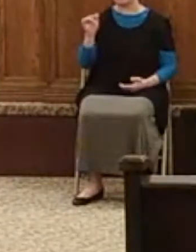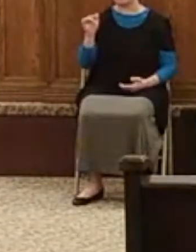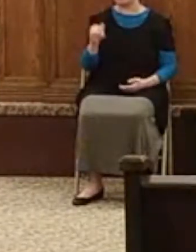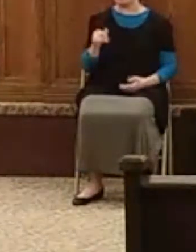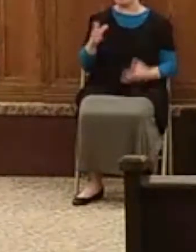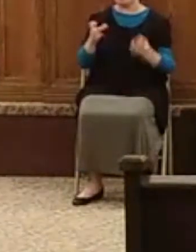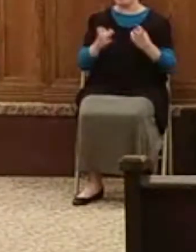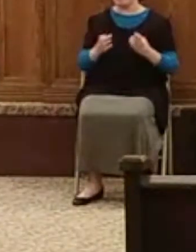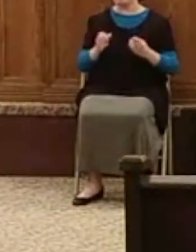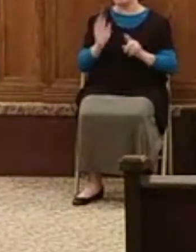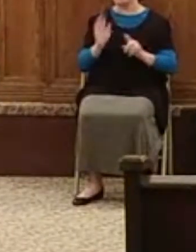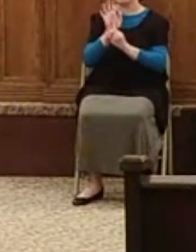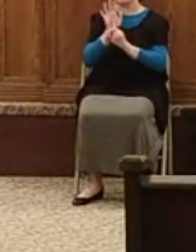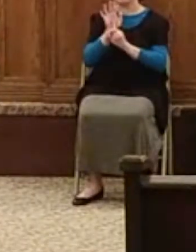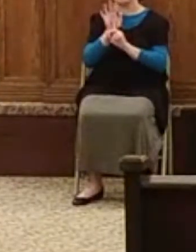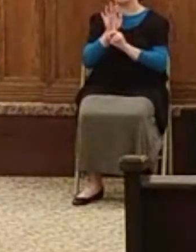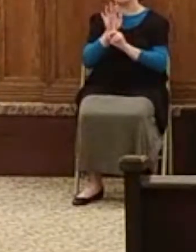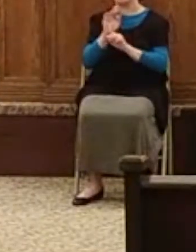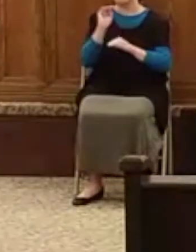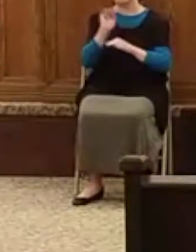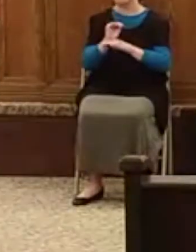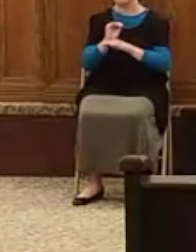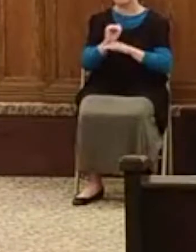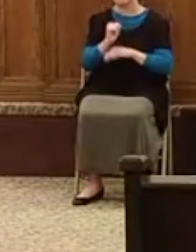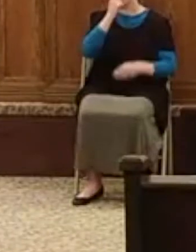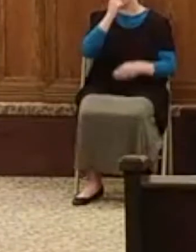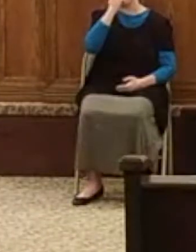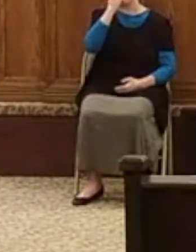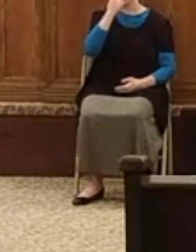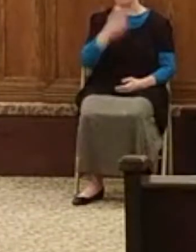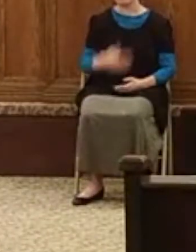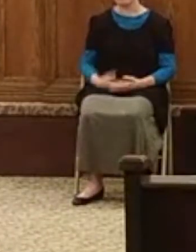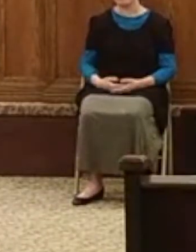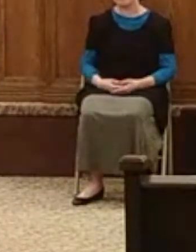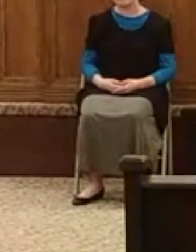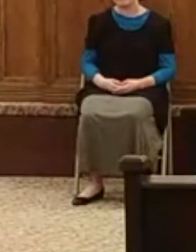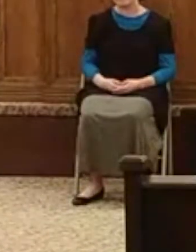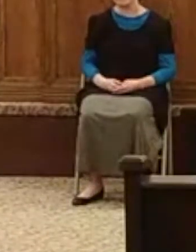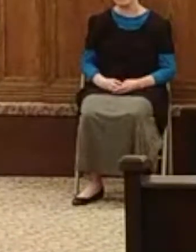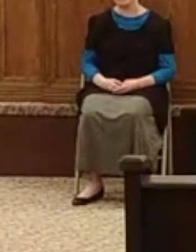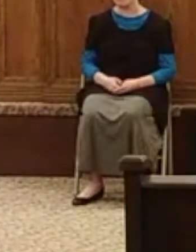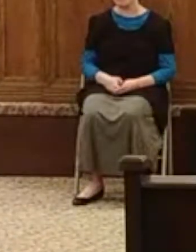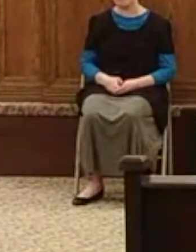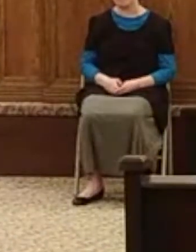But I want to be that candle tonight. Yes, sir. Yes, sir. Yes,